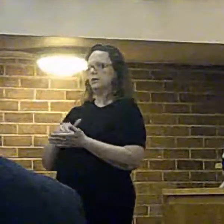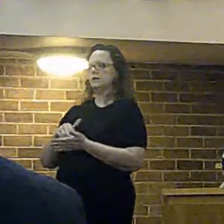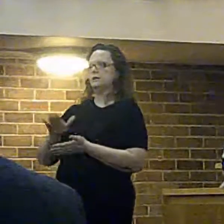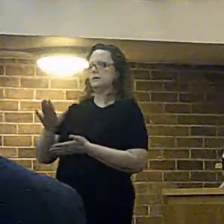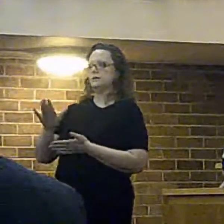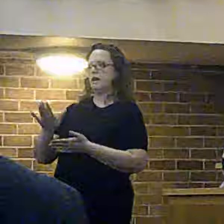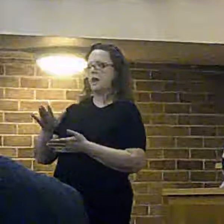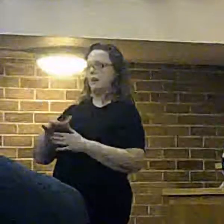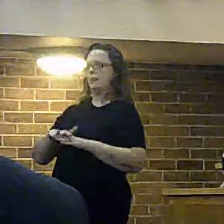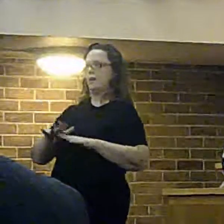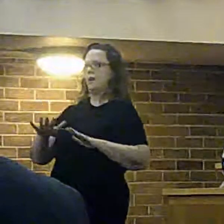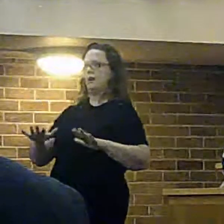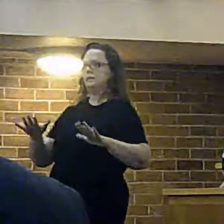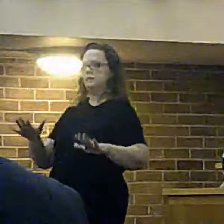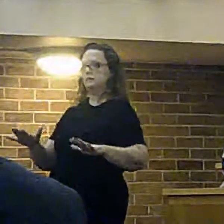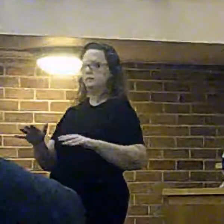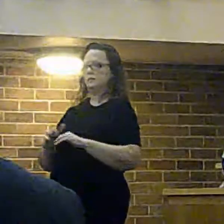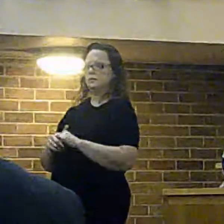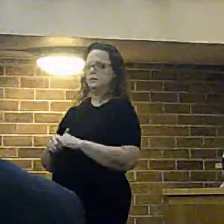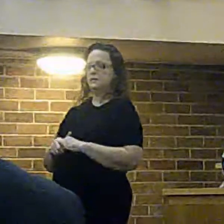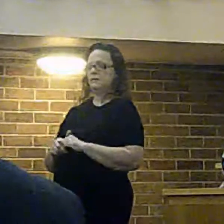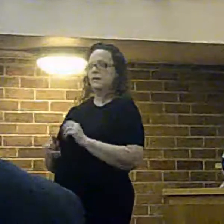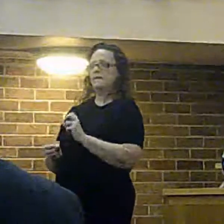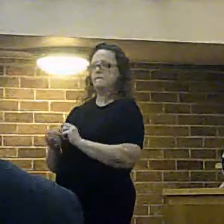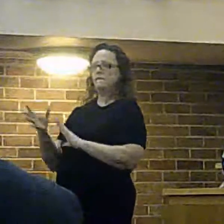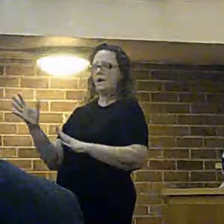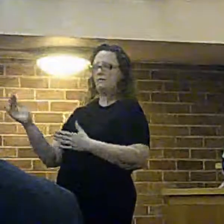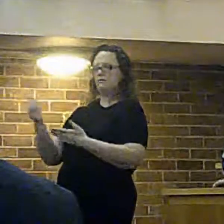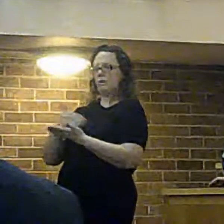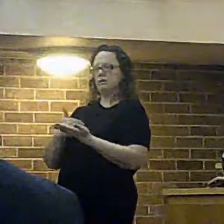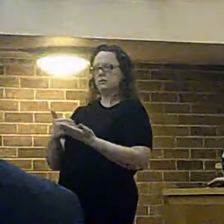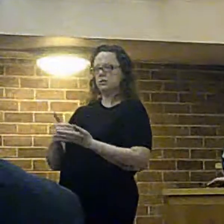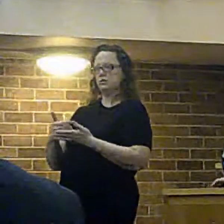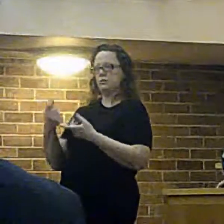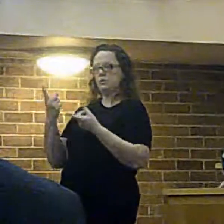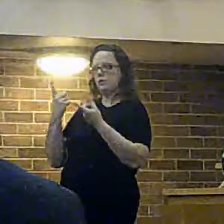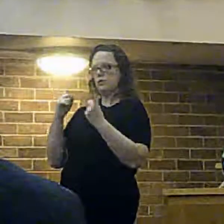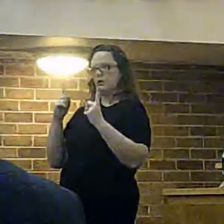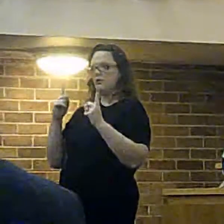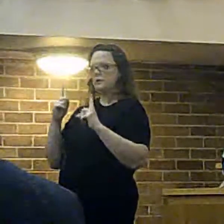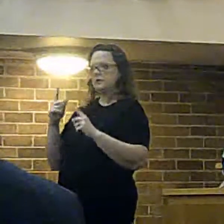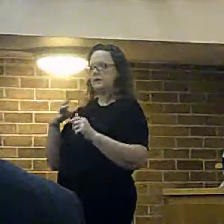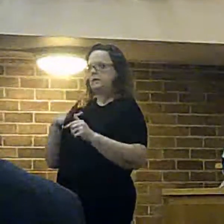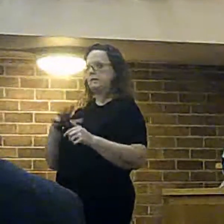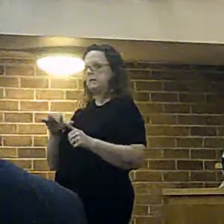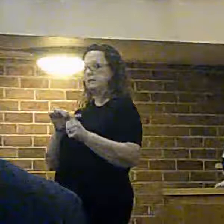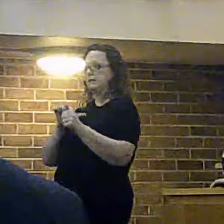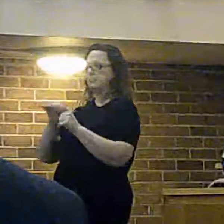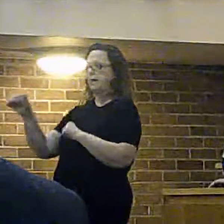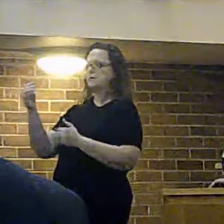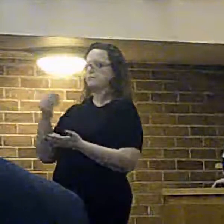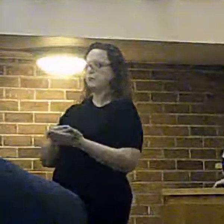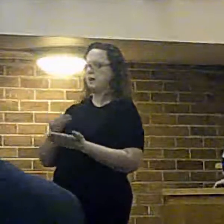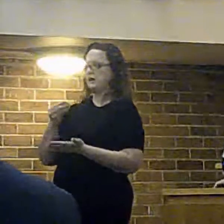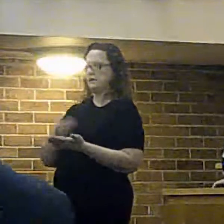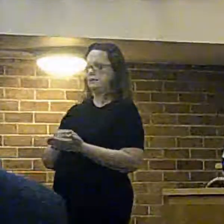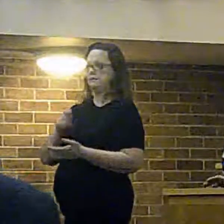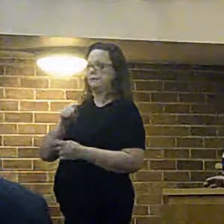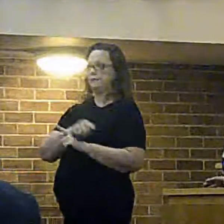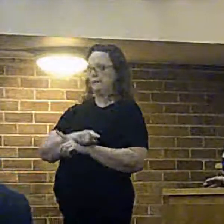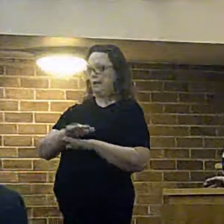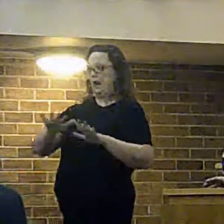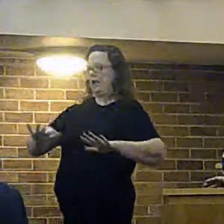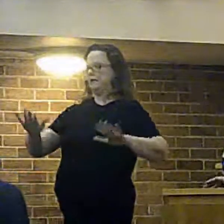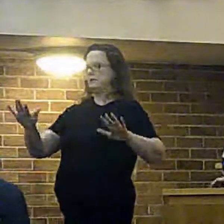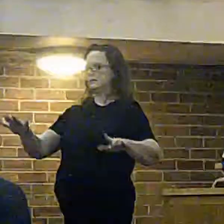land. Because clearly the Fire and Rescue Authority is duty bound to achieve the best price it can for that land.